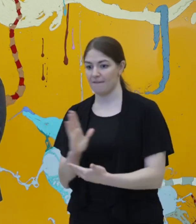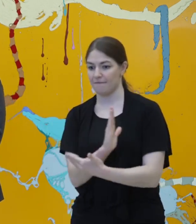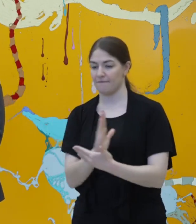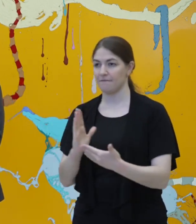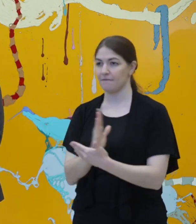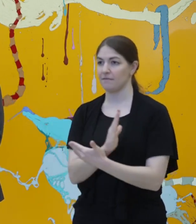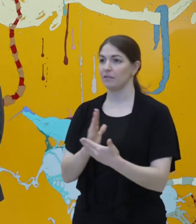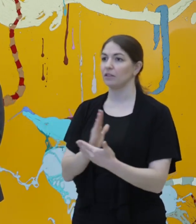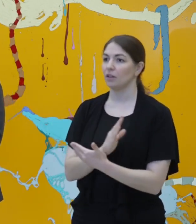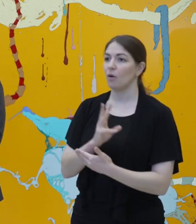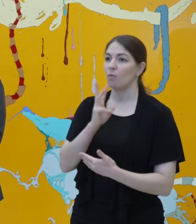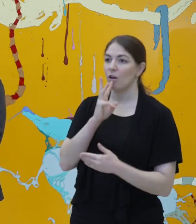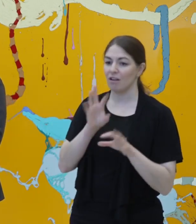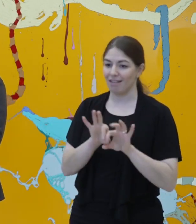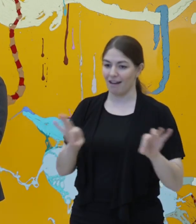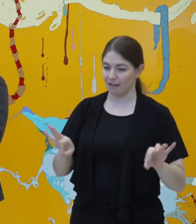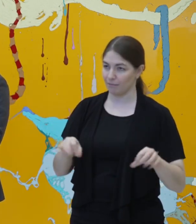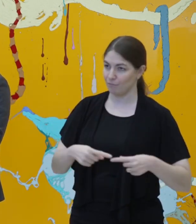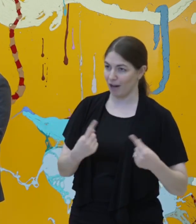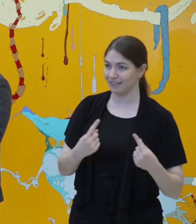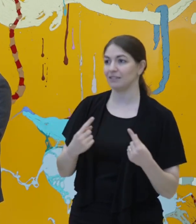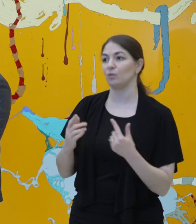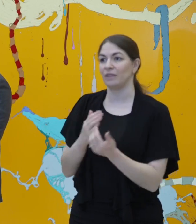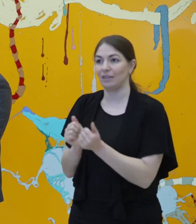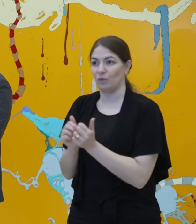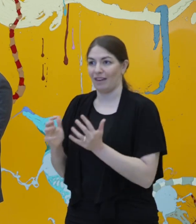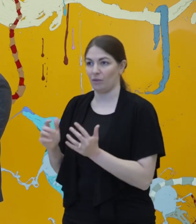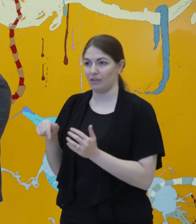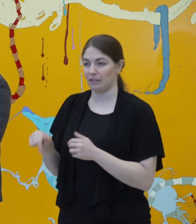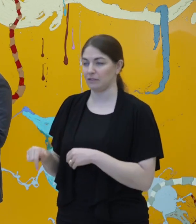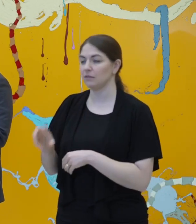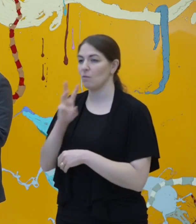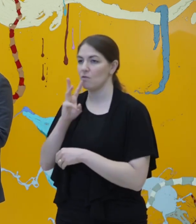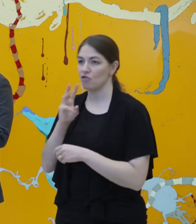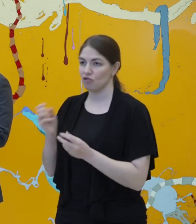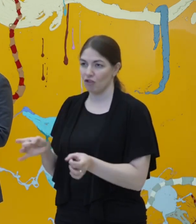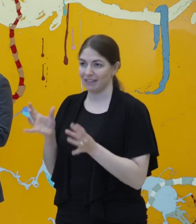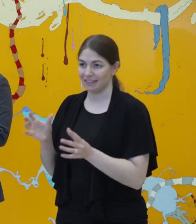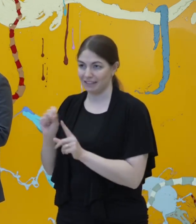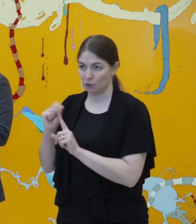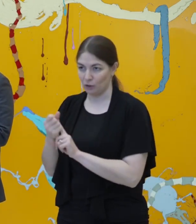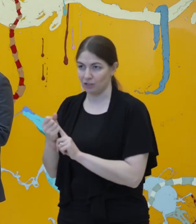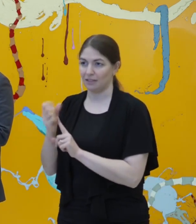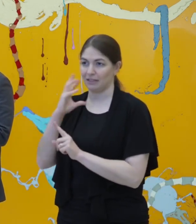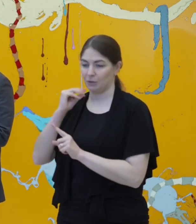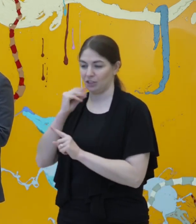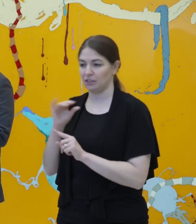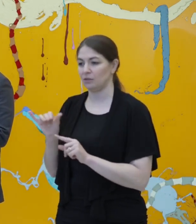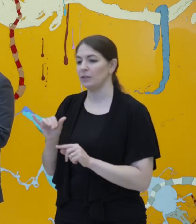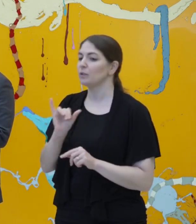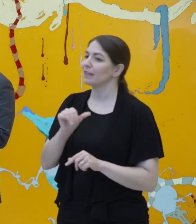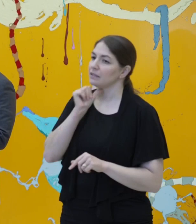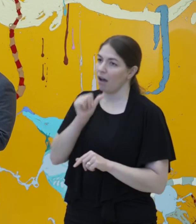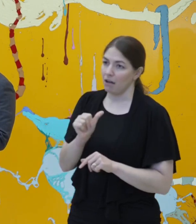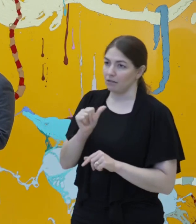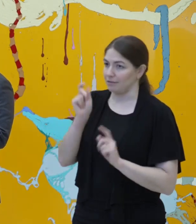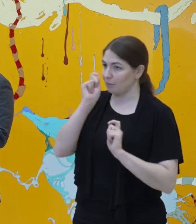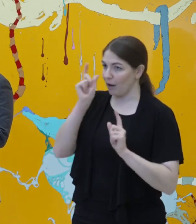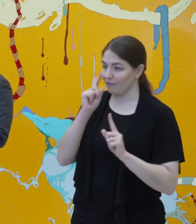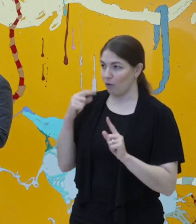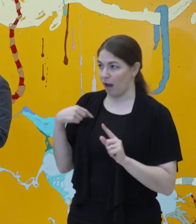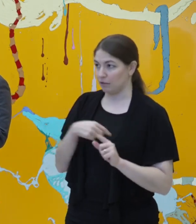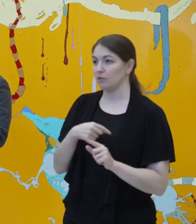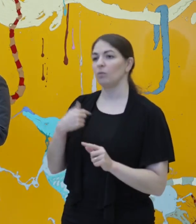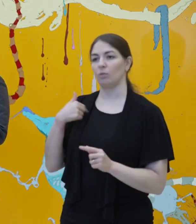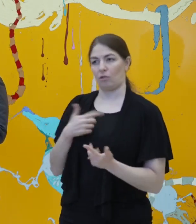water crisis in the background. So that does not surprise us. I mean, again, it's something we've been on alert about, both because of infusing